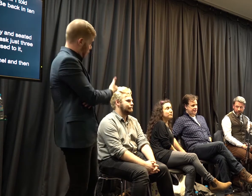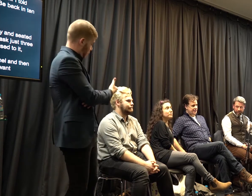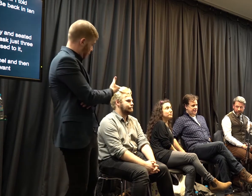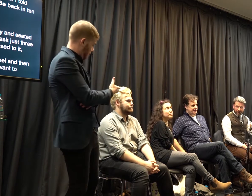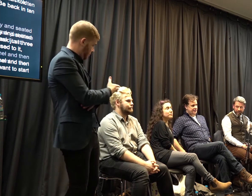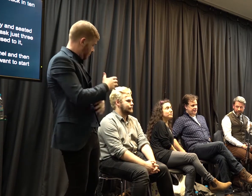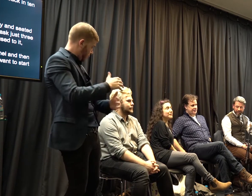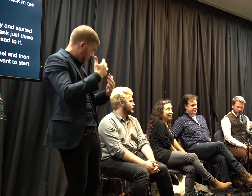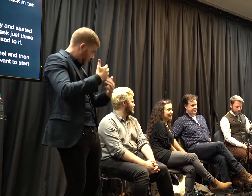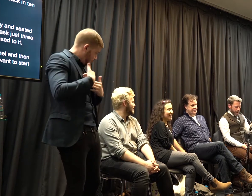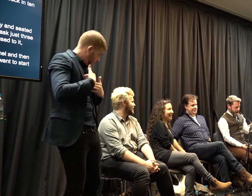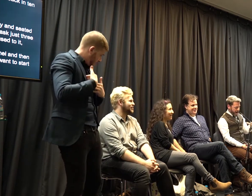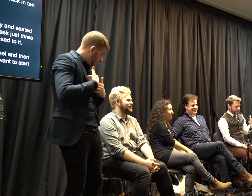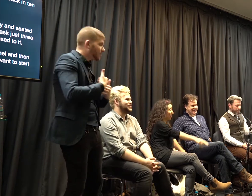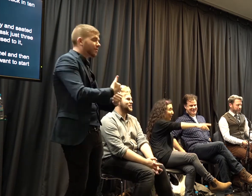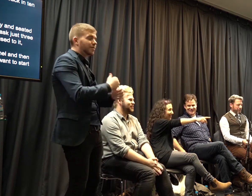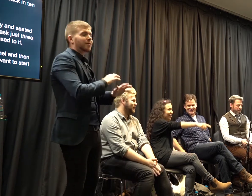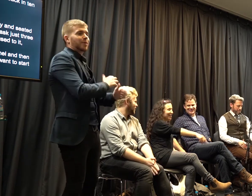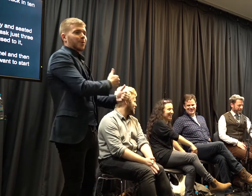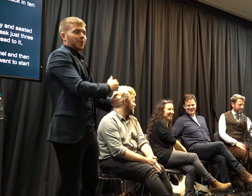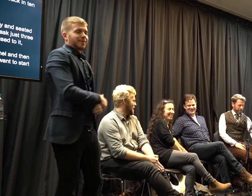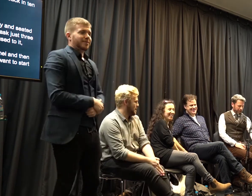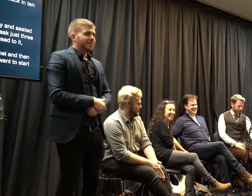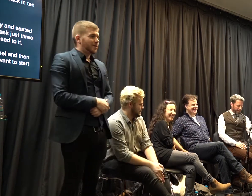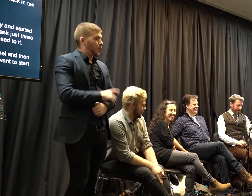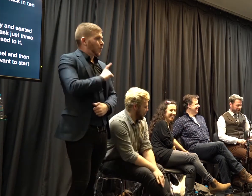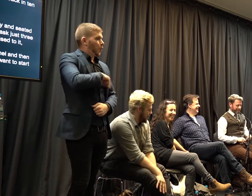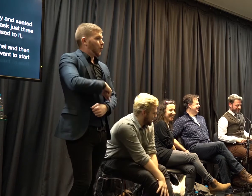attention. Thank you. Yes, I am.